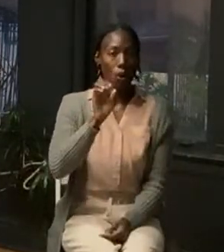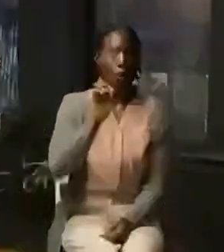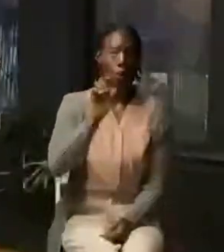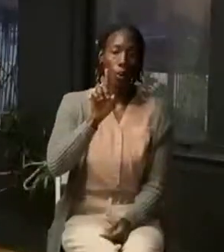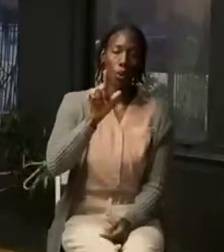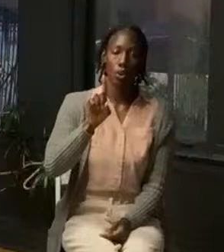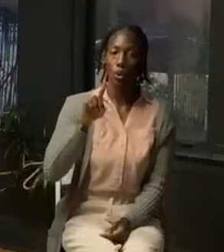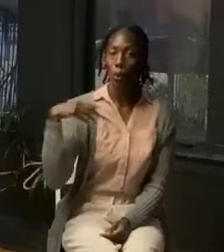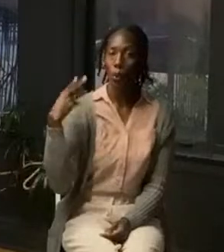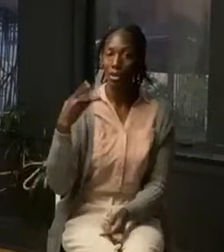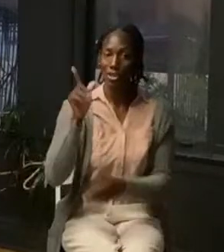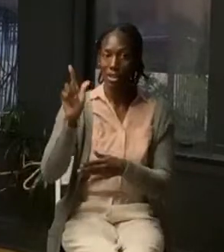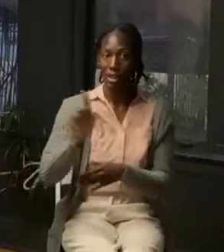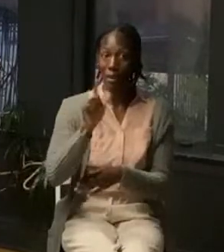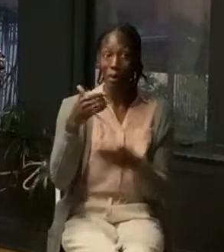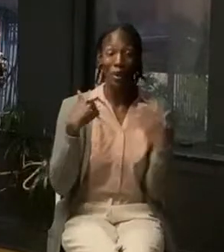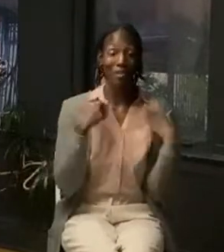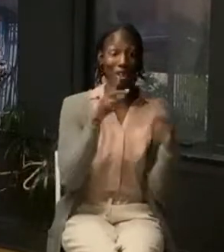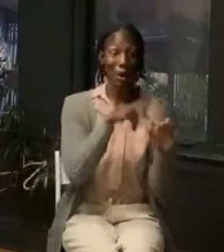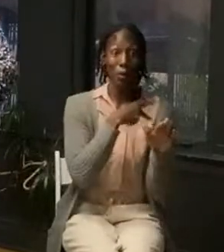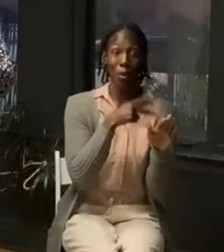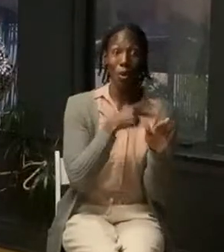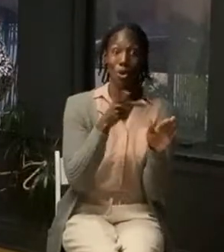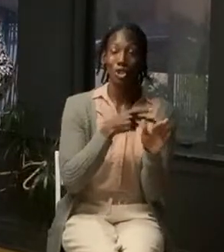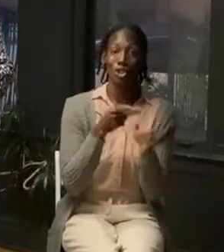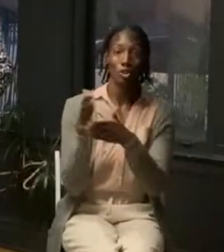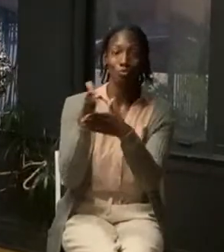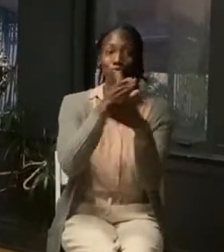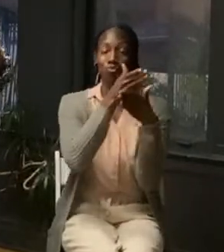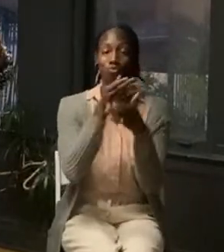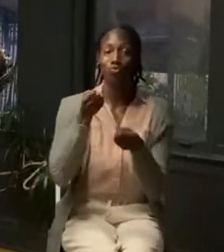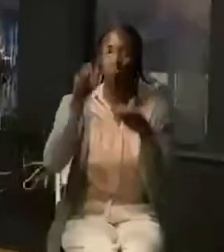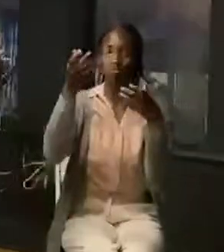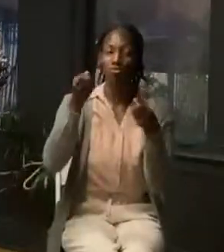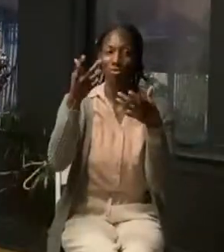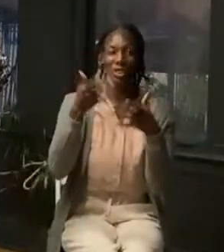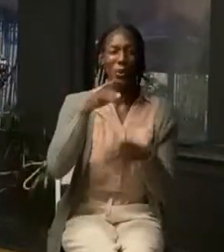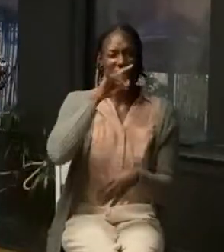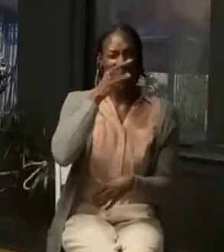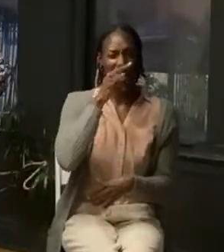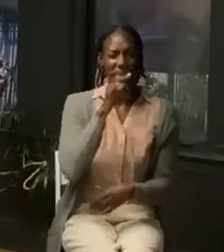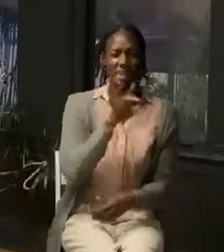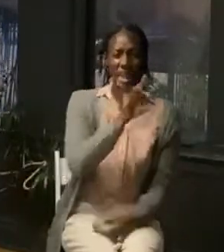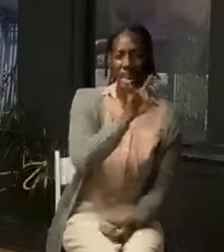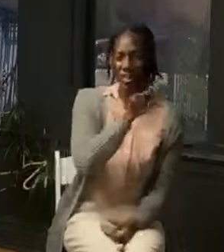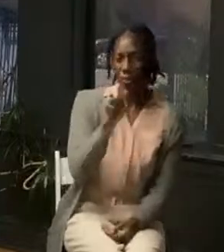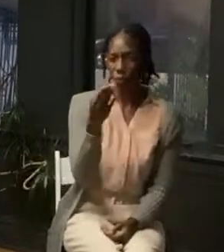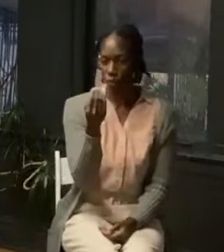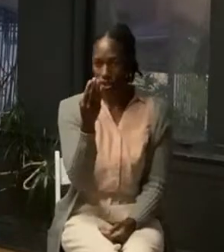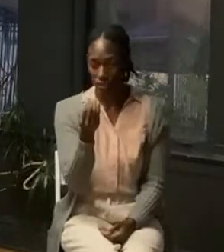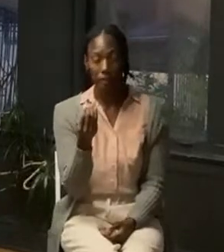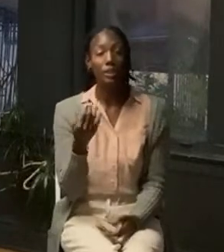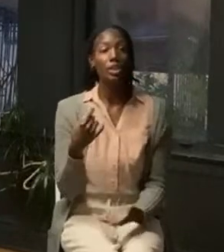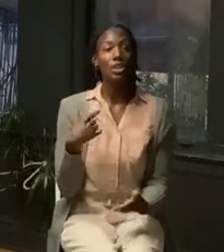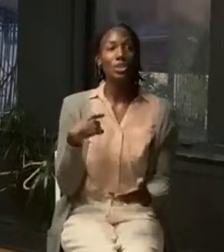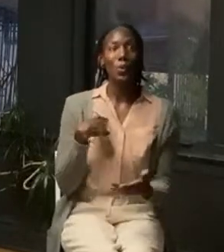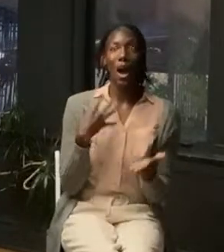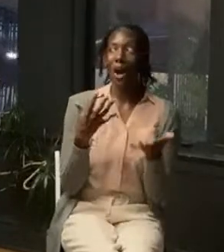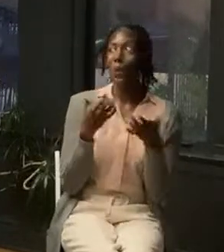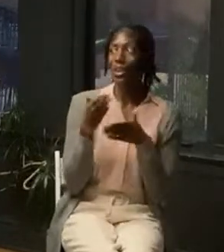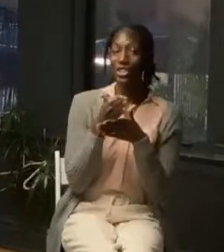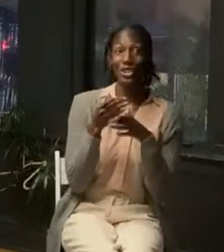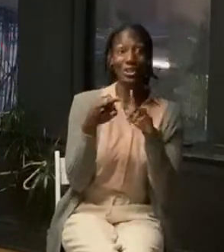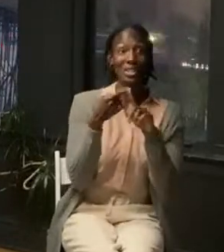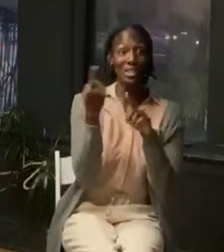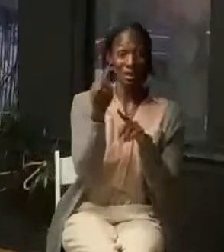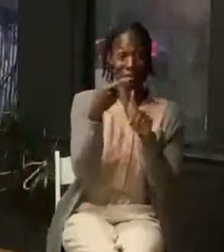the ages of 8 and 14. And I was going to read some of my poetry. I'll probably just read 1 or 2, but I'd like to read something from our 20th